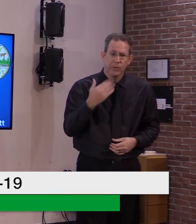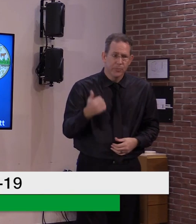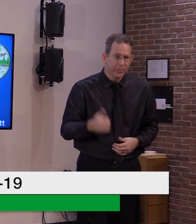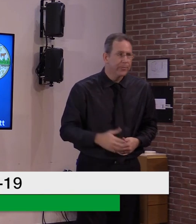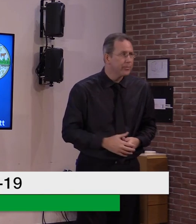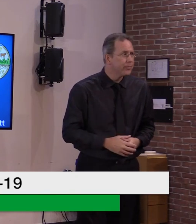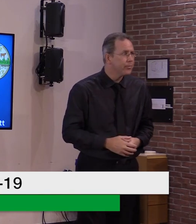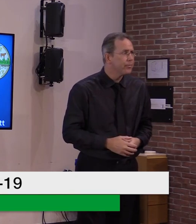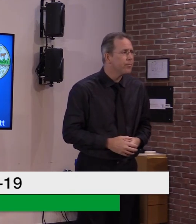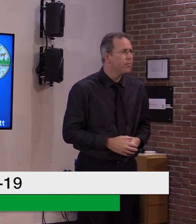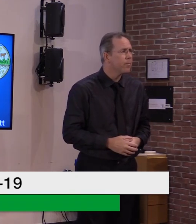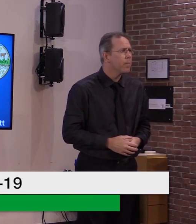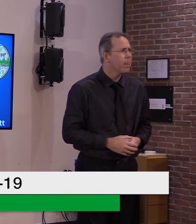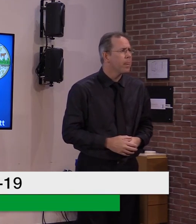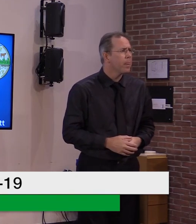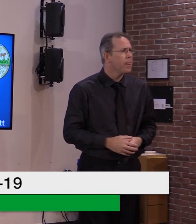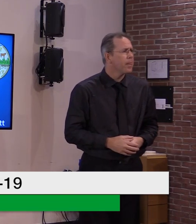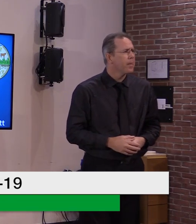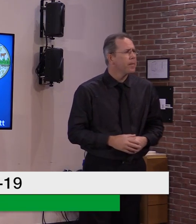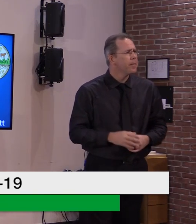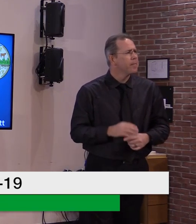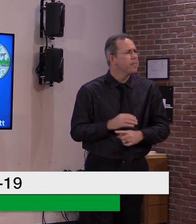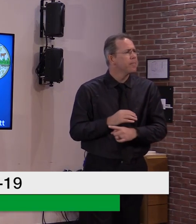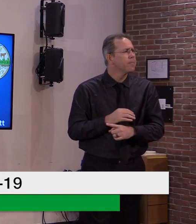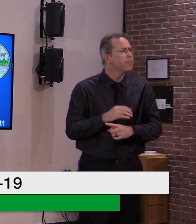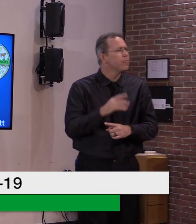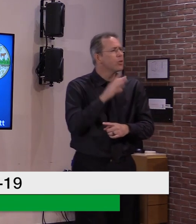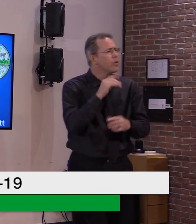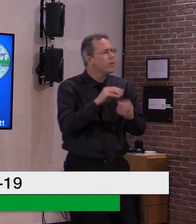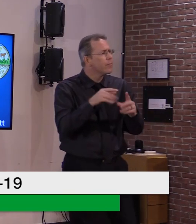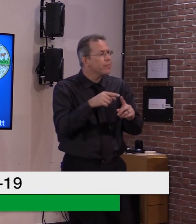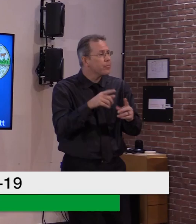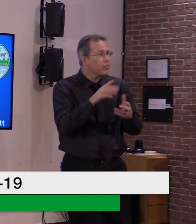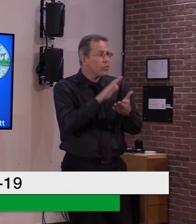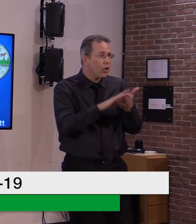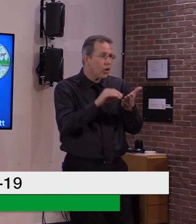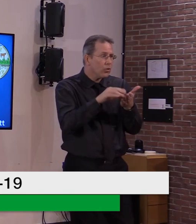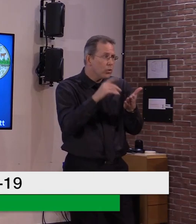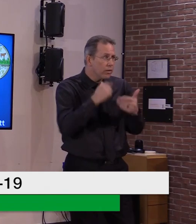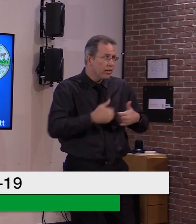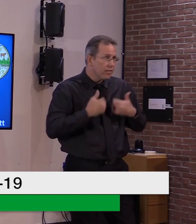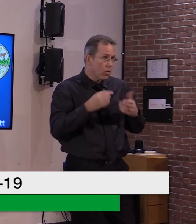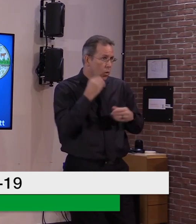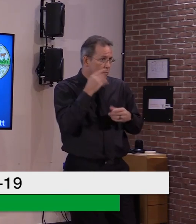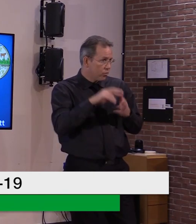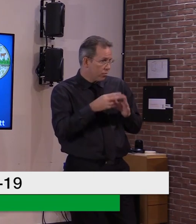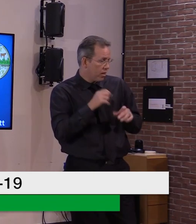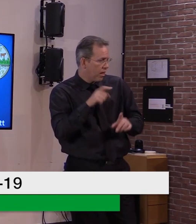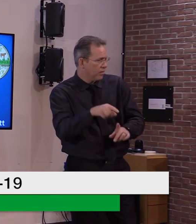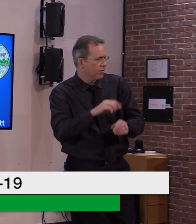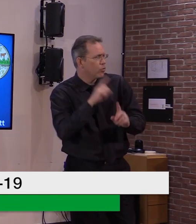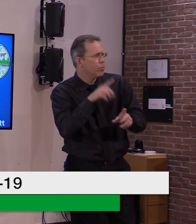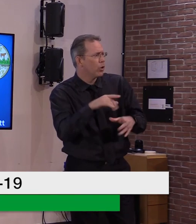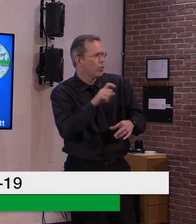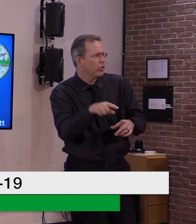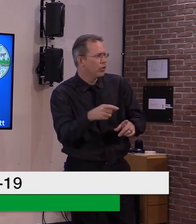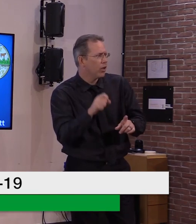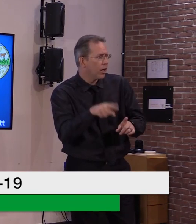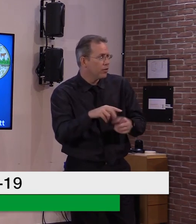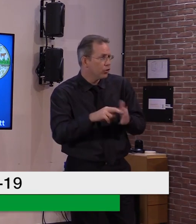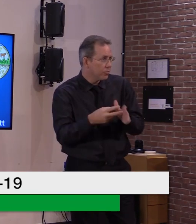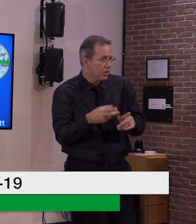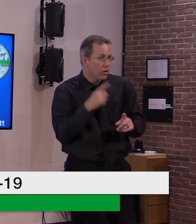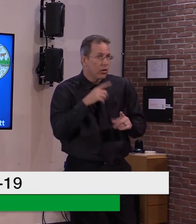clear referring to college students vermont kids returning back home after uh for their for their break